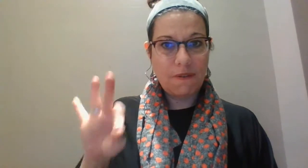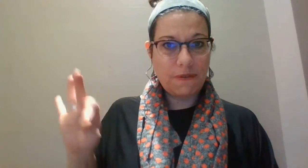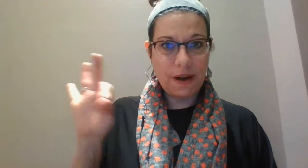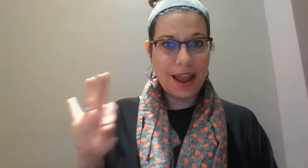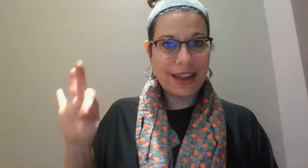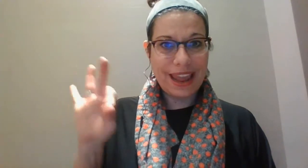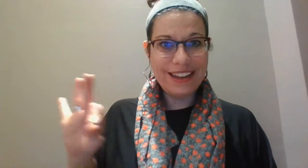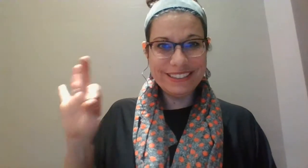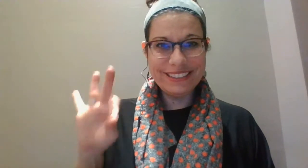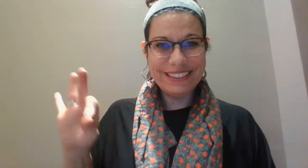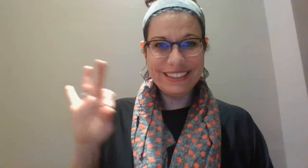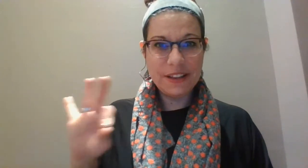Friday,